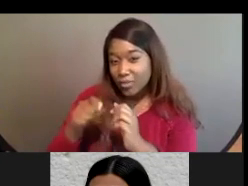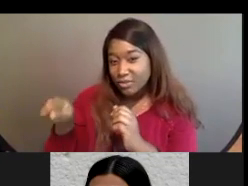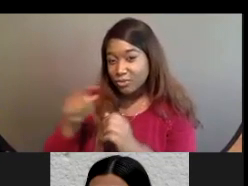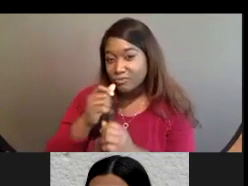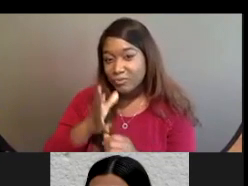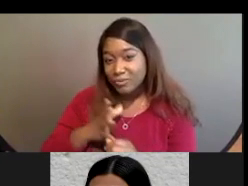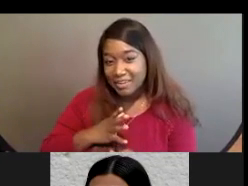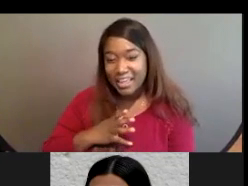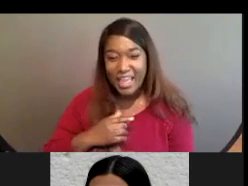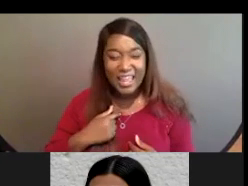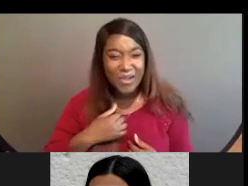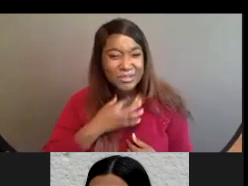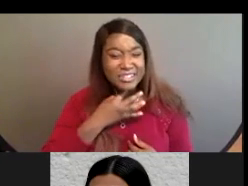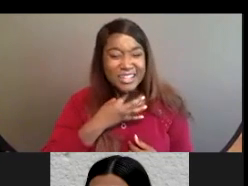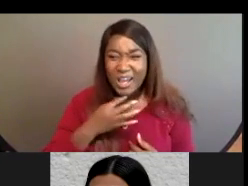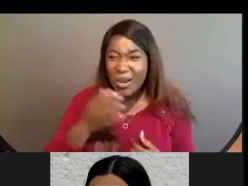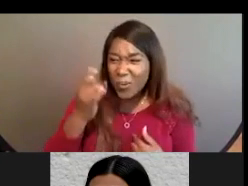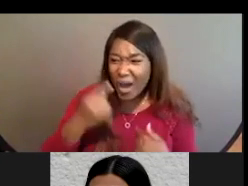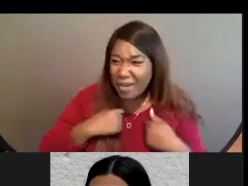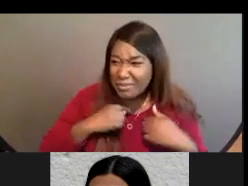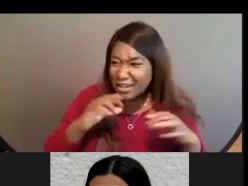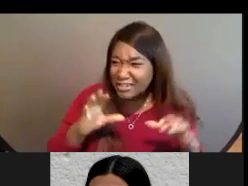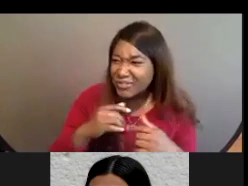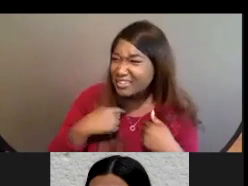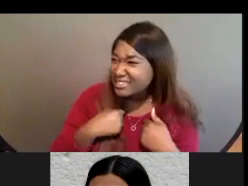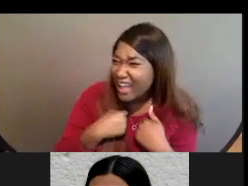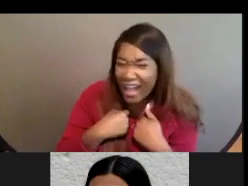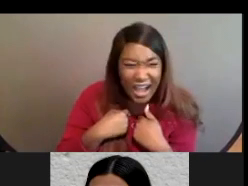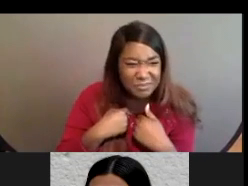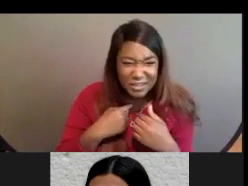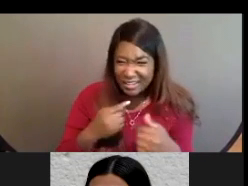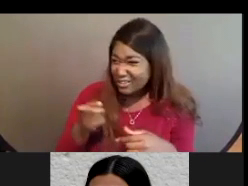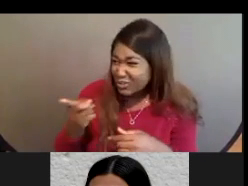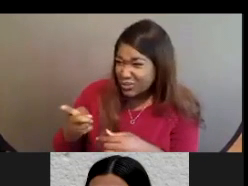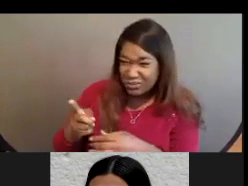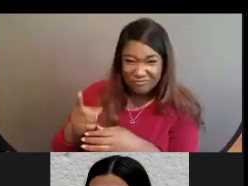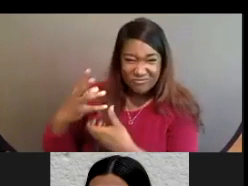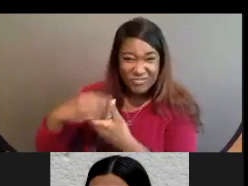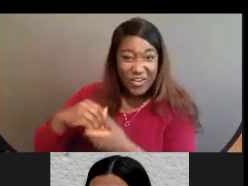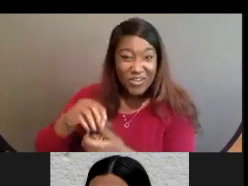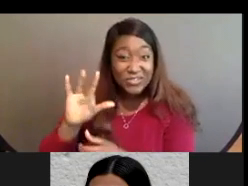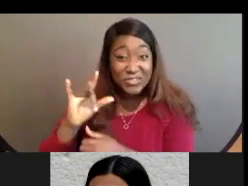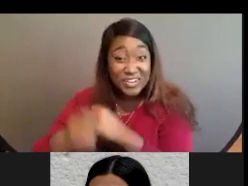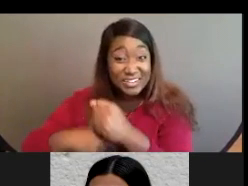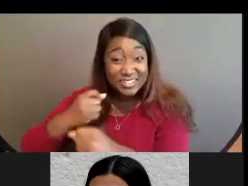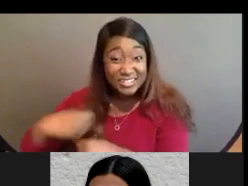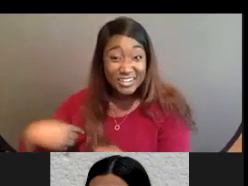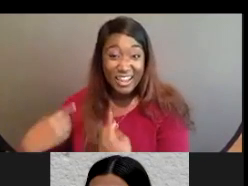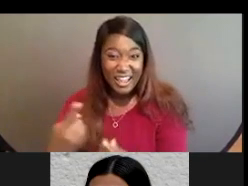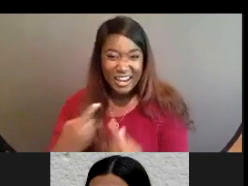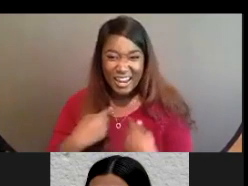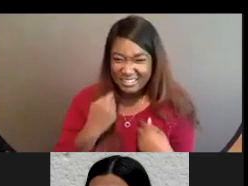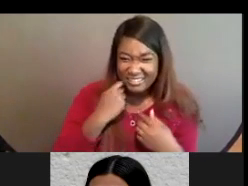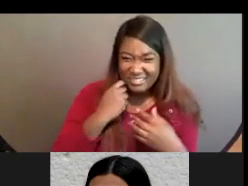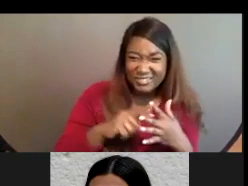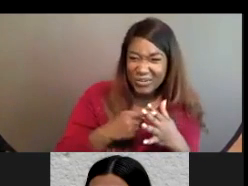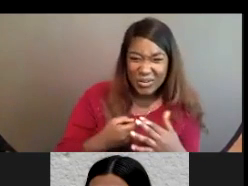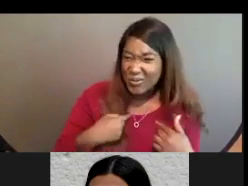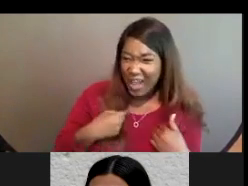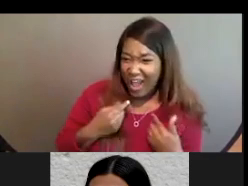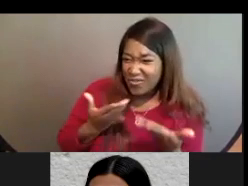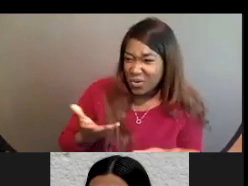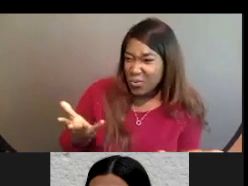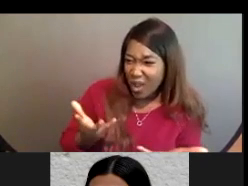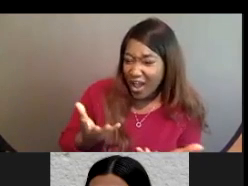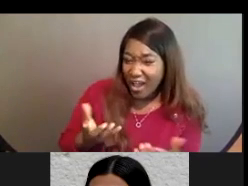You've been in this for 25 years and I'm just coming down here now. Like, what have I got to offer? Right. And she looked at me